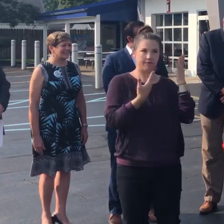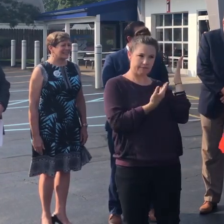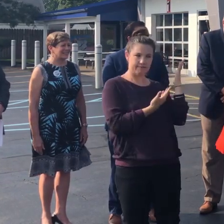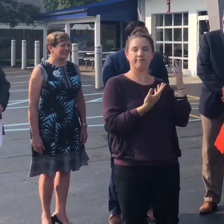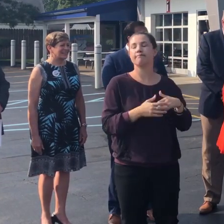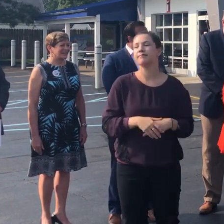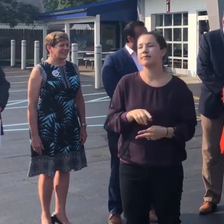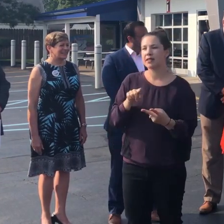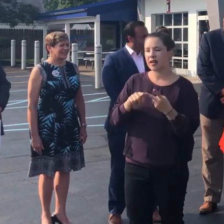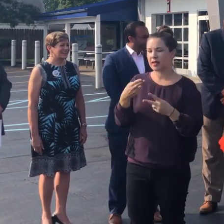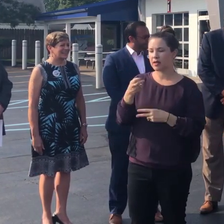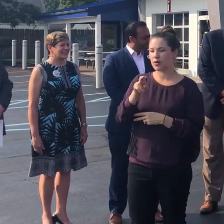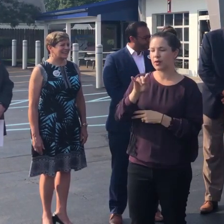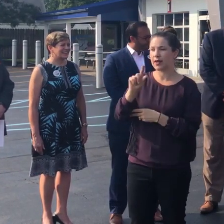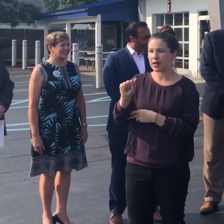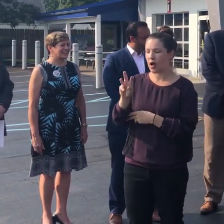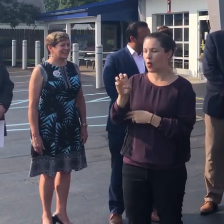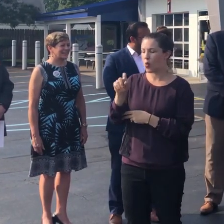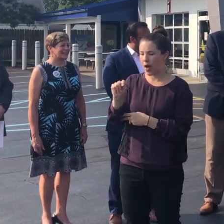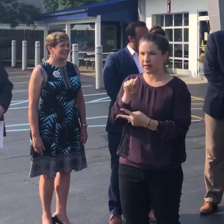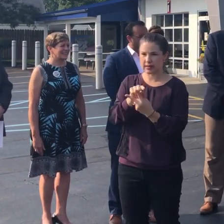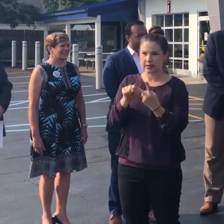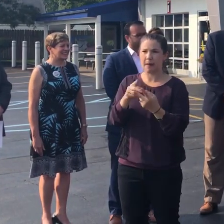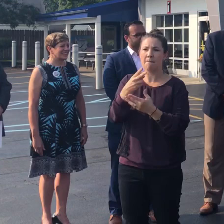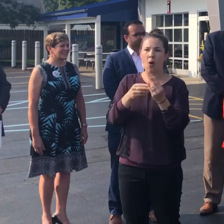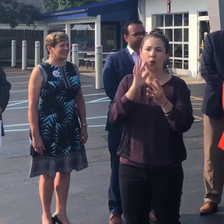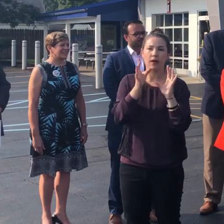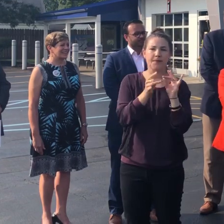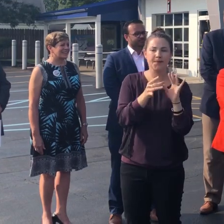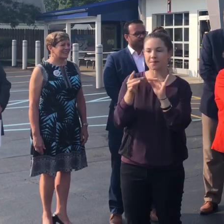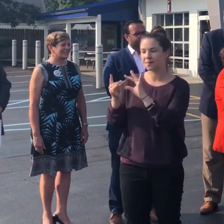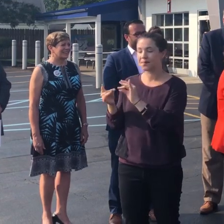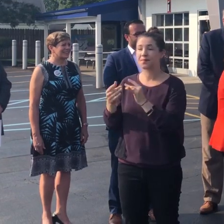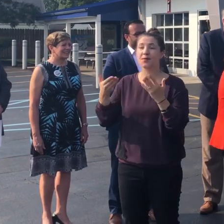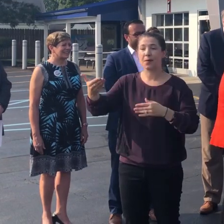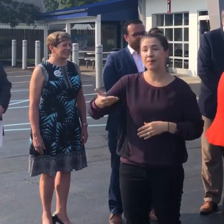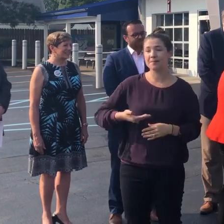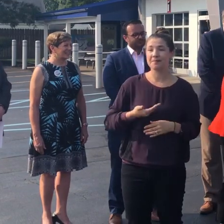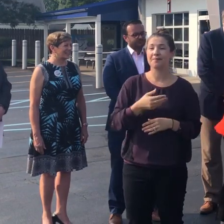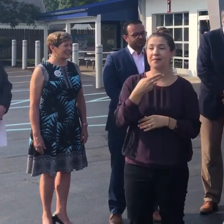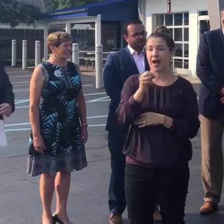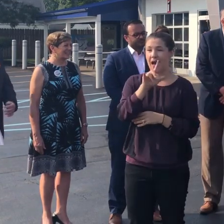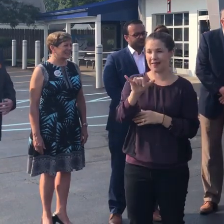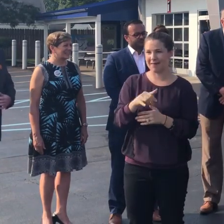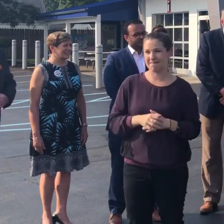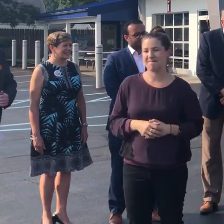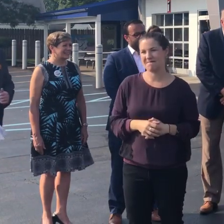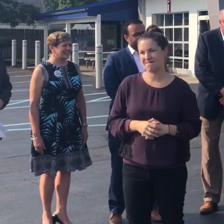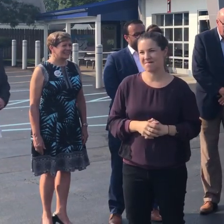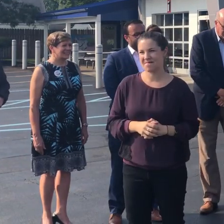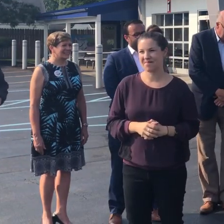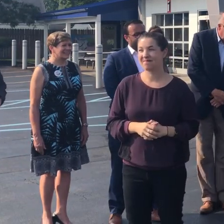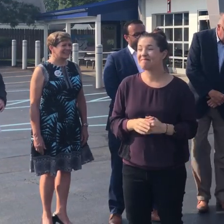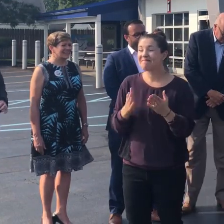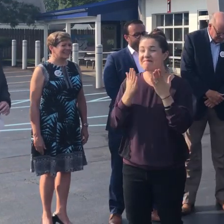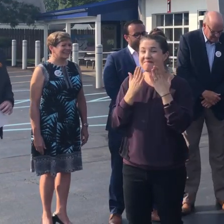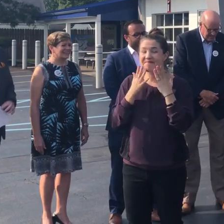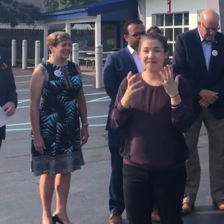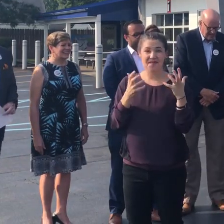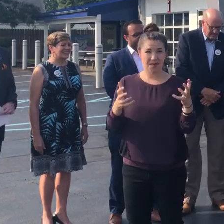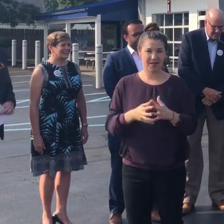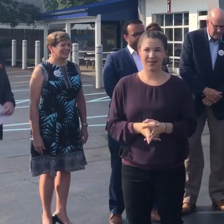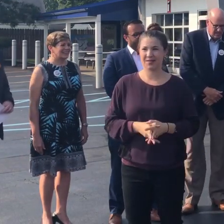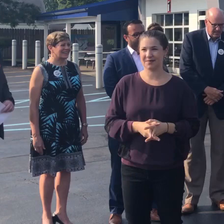establishment, and Harita West. We will hear from both of them. It's now my pleasure to introduce Holly. Thank you so much.